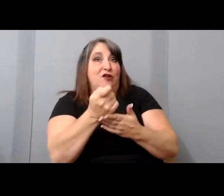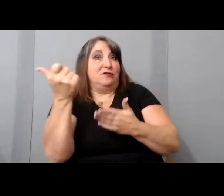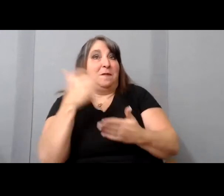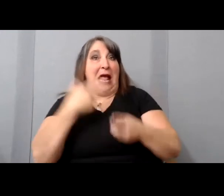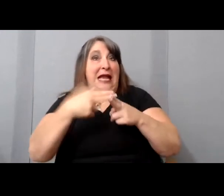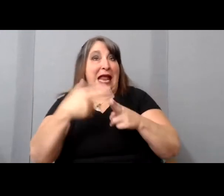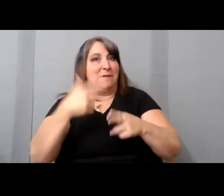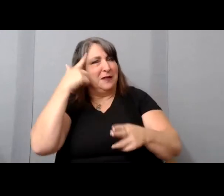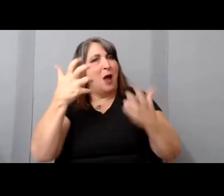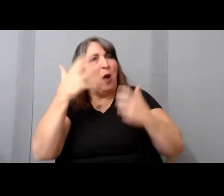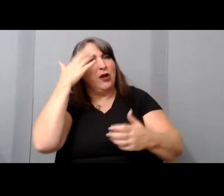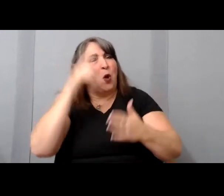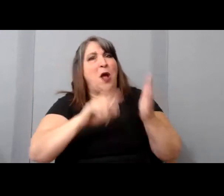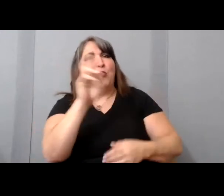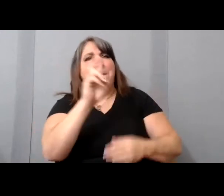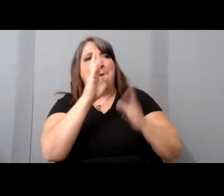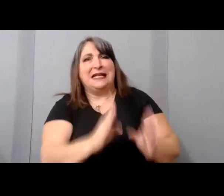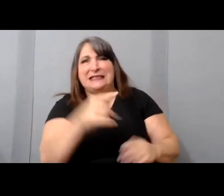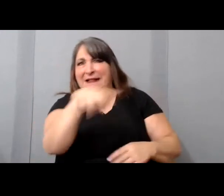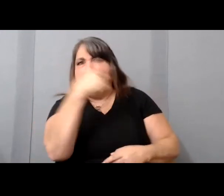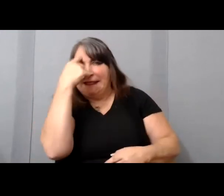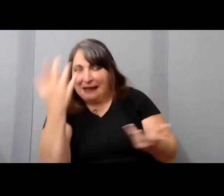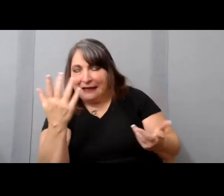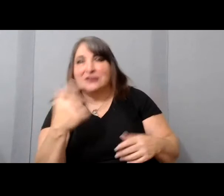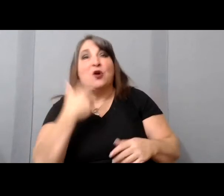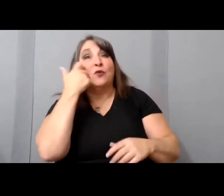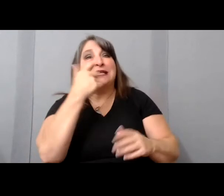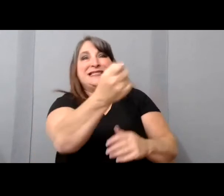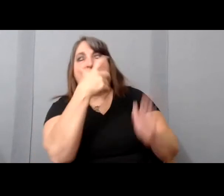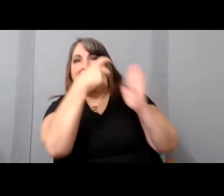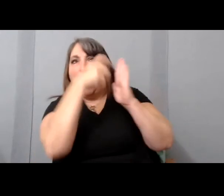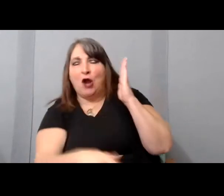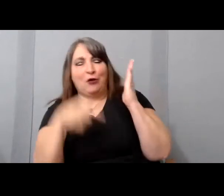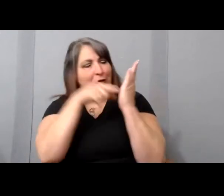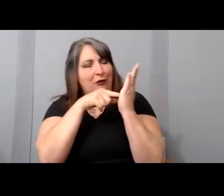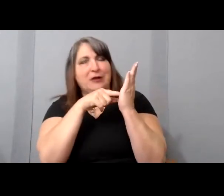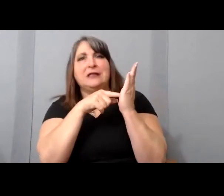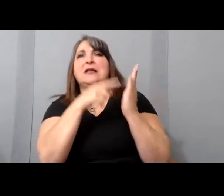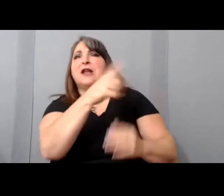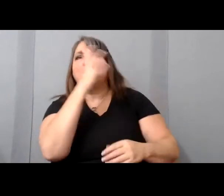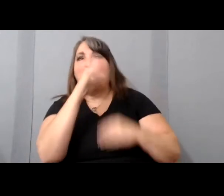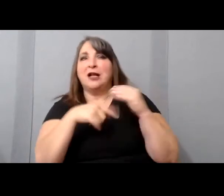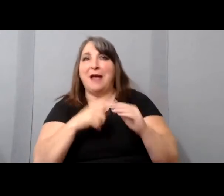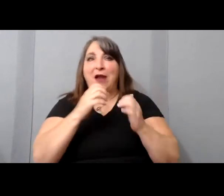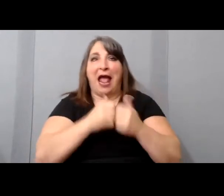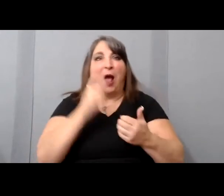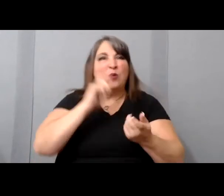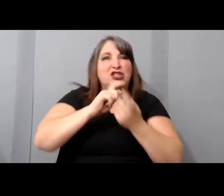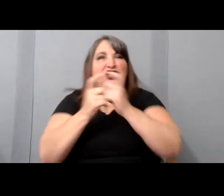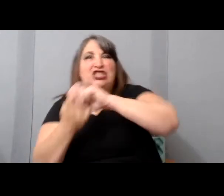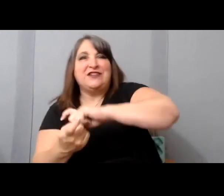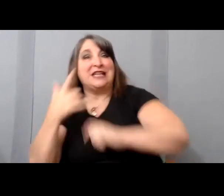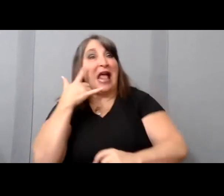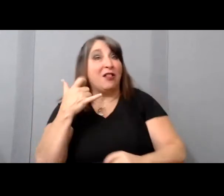the other side thinks. And recently I got an article where they're talking about how are they going to shift so many areas in California